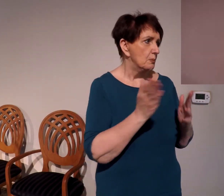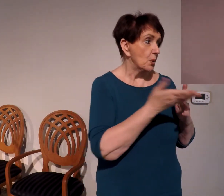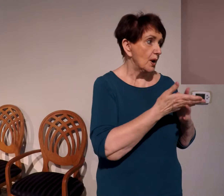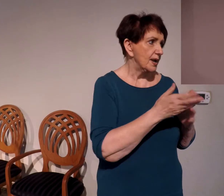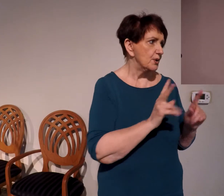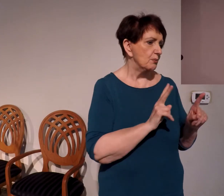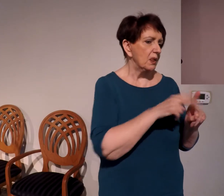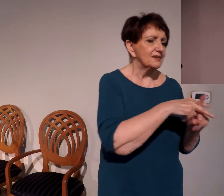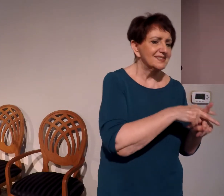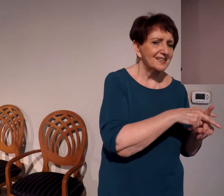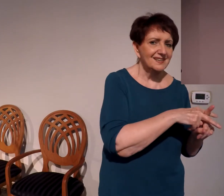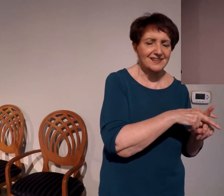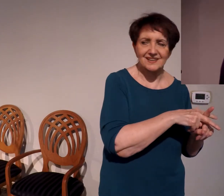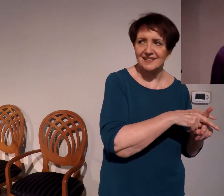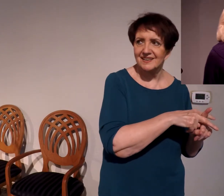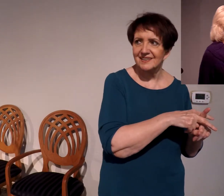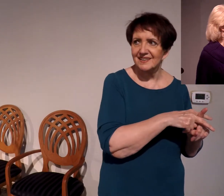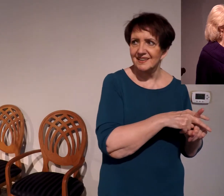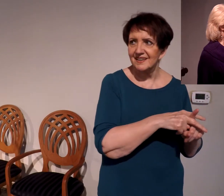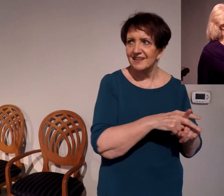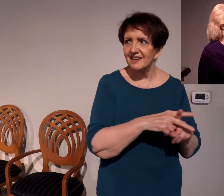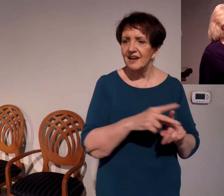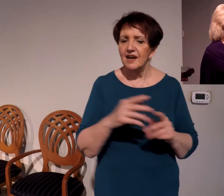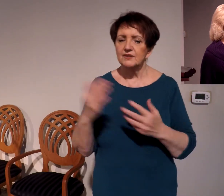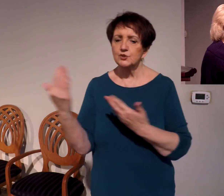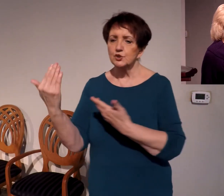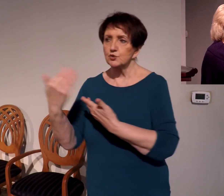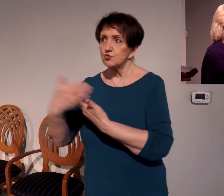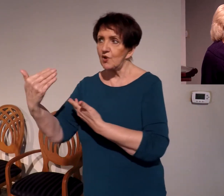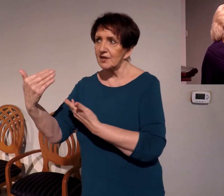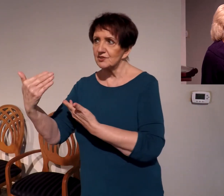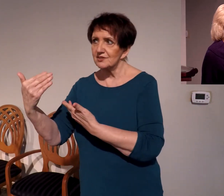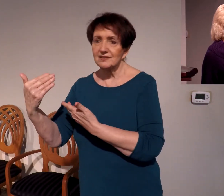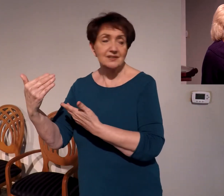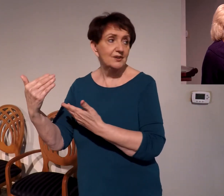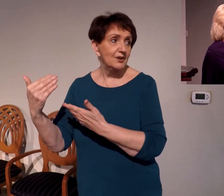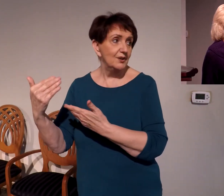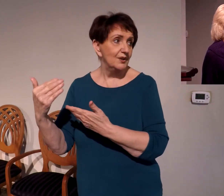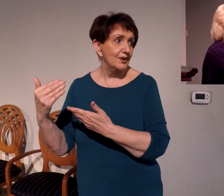Bingo. A break, you're plugged in, and distraction,